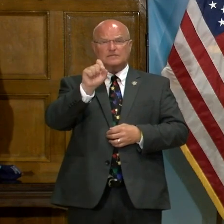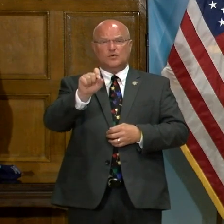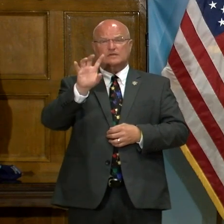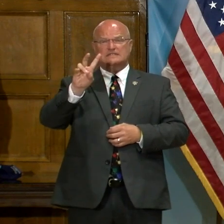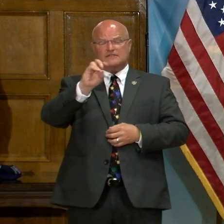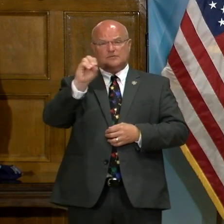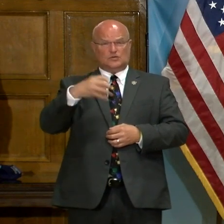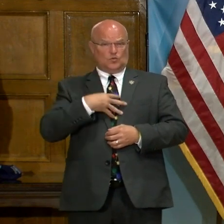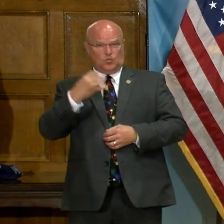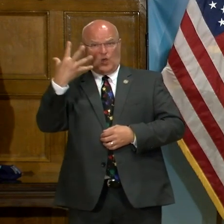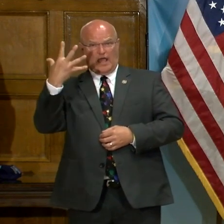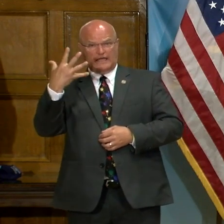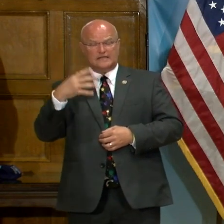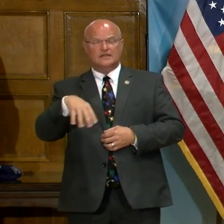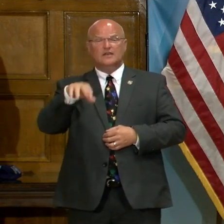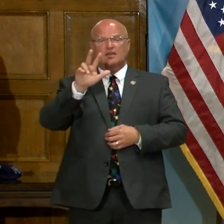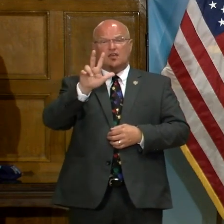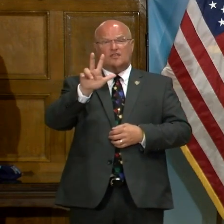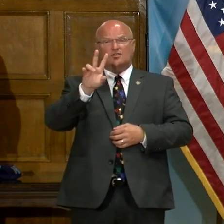50.7% are white,